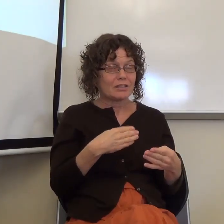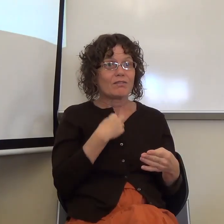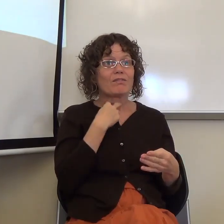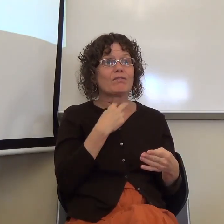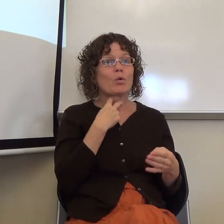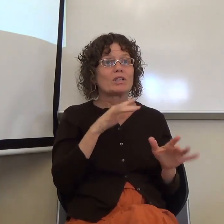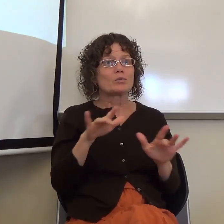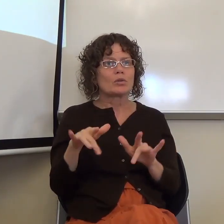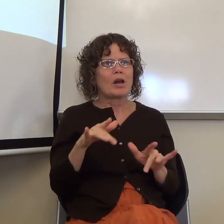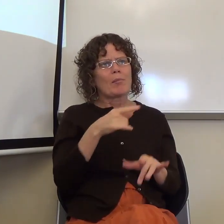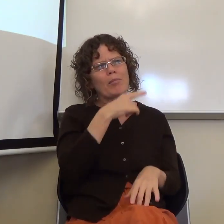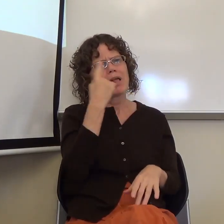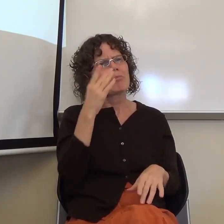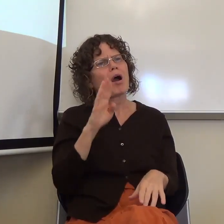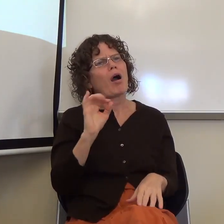What's a black box on a phone?